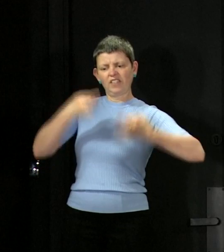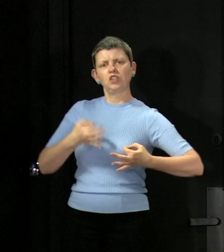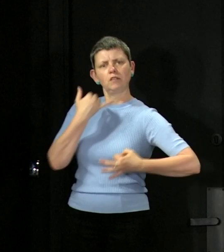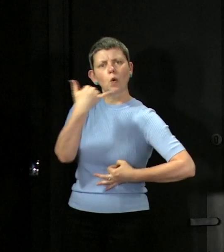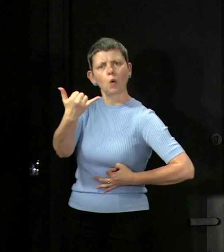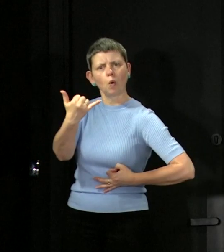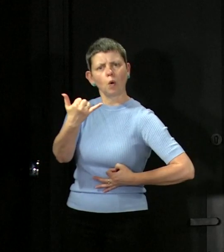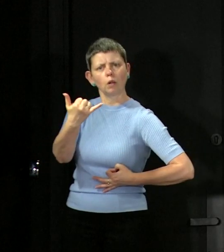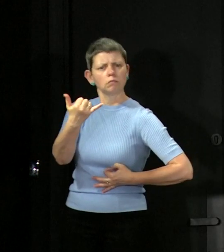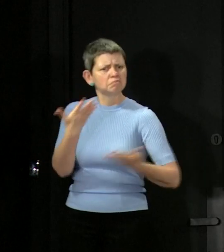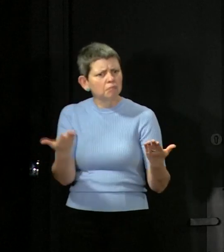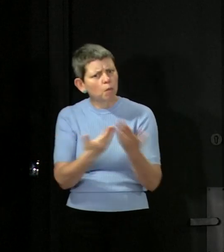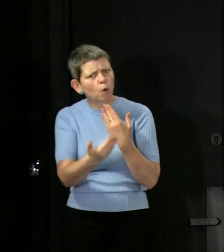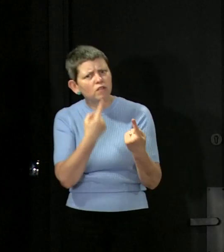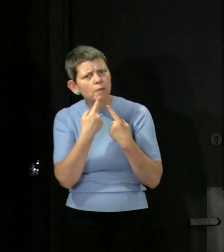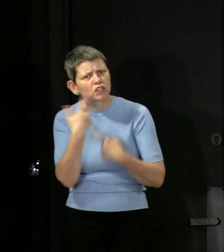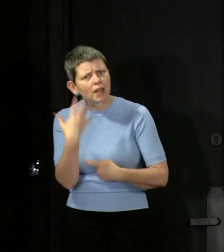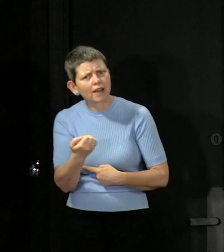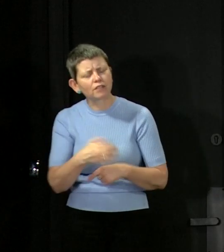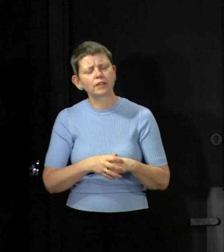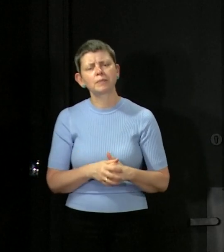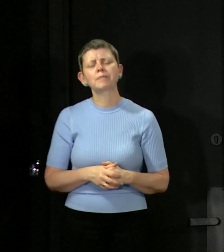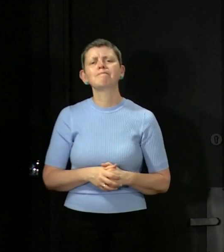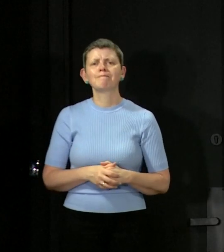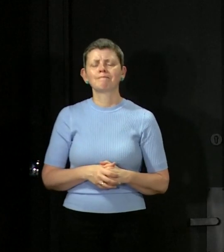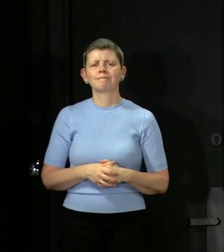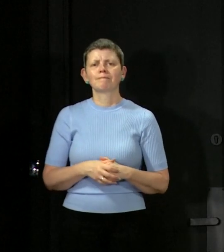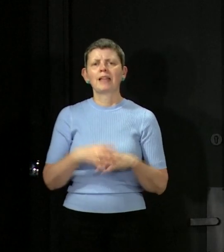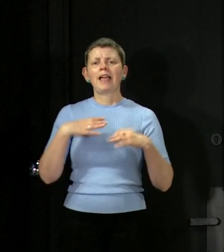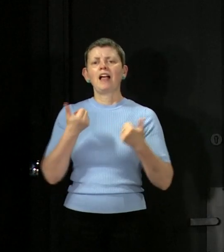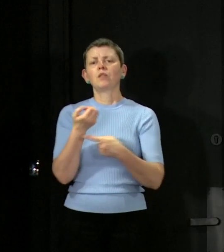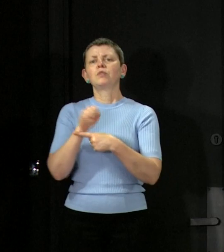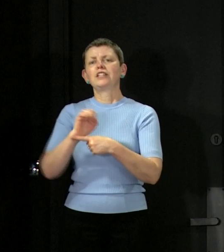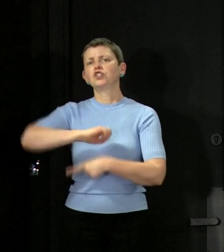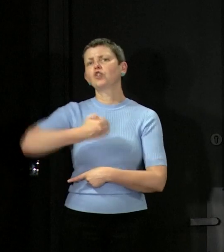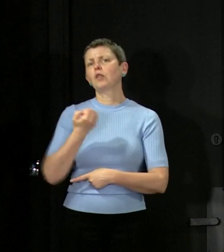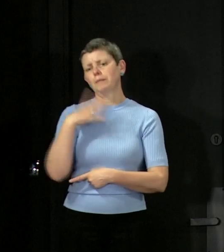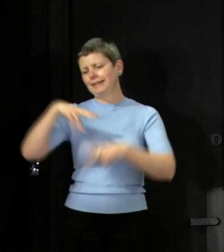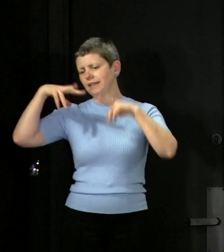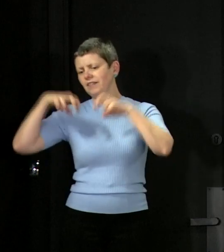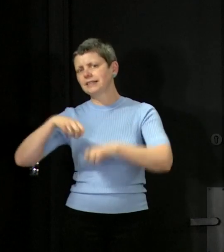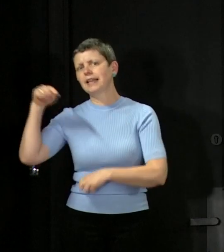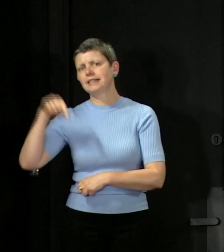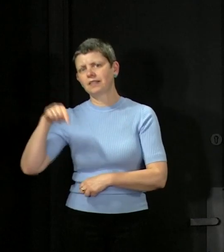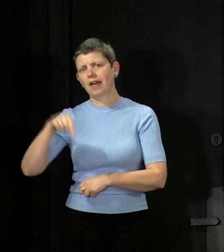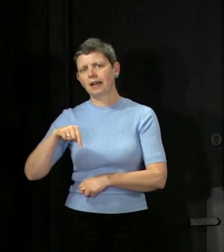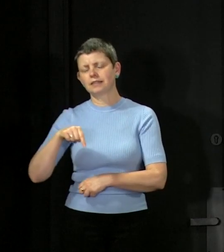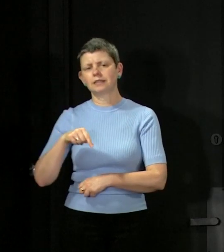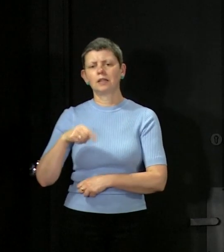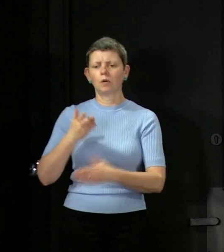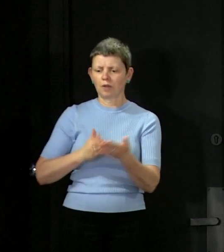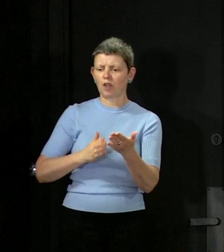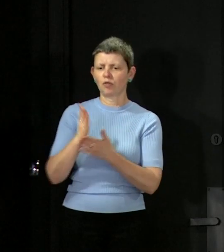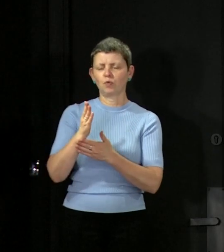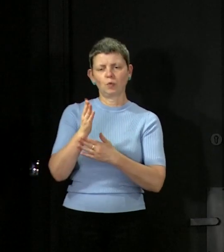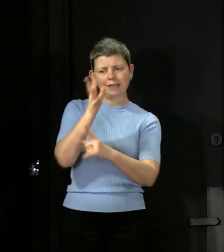getting taken on that issue? Yeah, so Health Protection Scotland and others have been looking very carefully at this, and as we go through the marketing of Test and Protect, obviously some